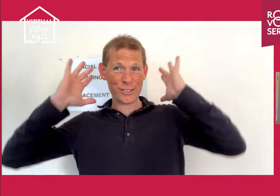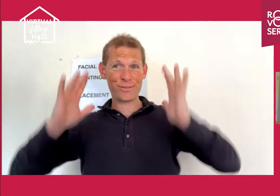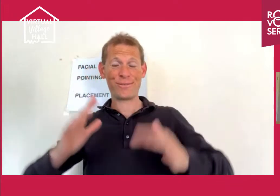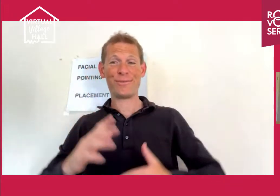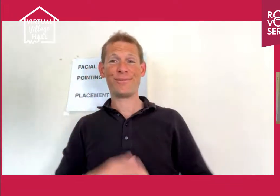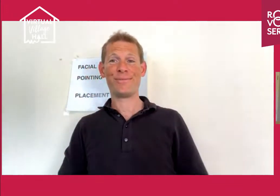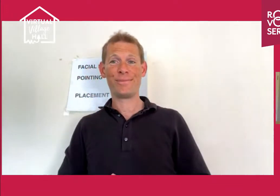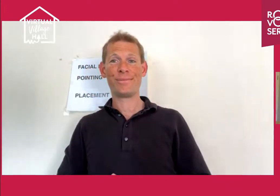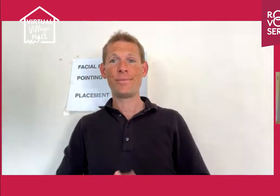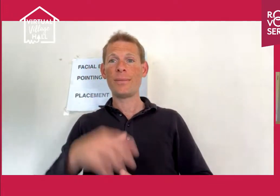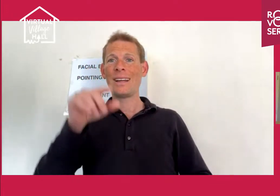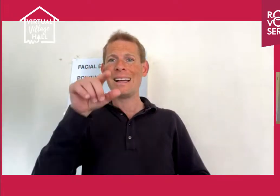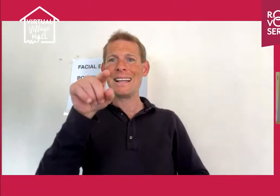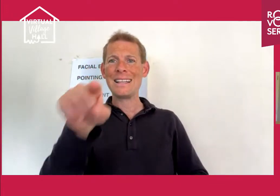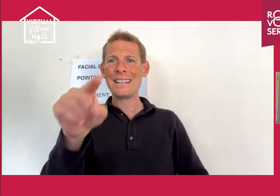blonde.